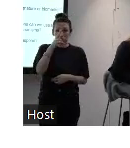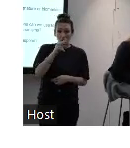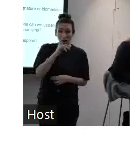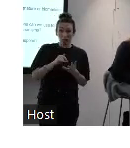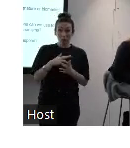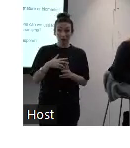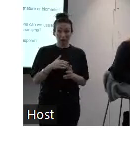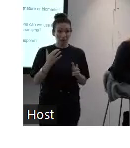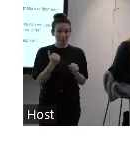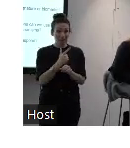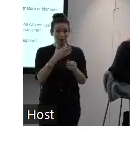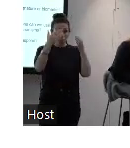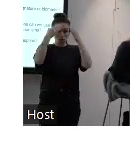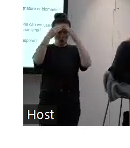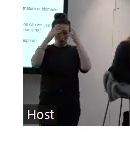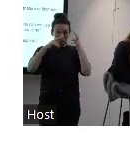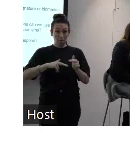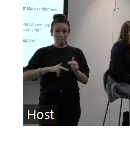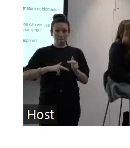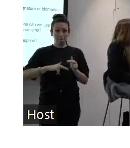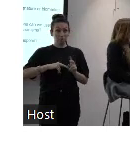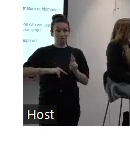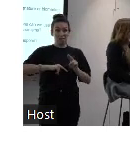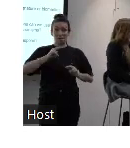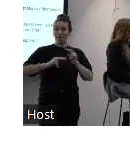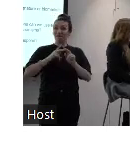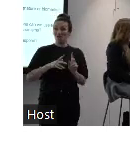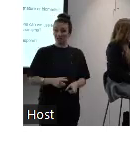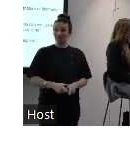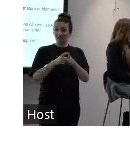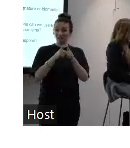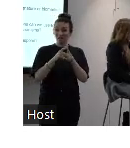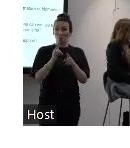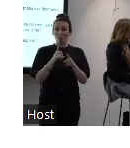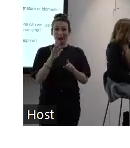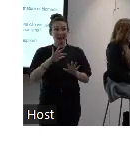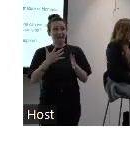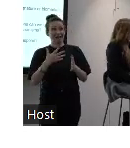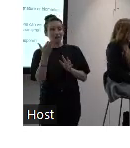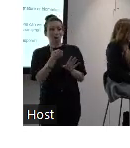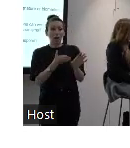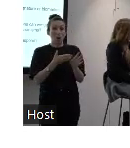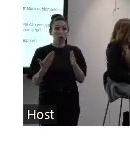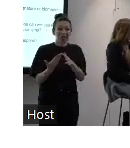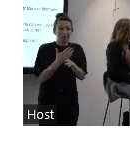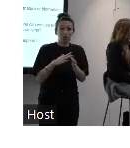conventional therapies, psychological interventions been trialed? Has any of that been useful? If it is, of course, we continue